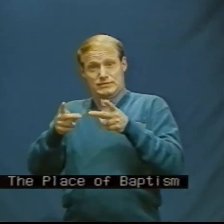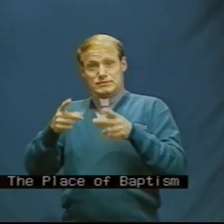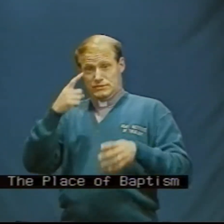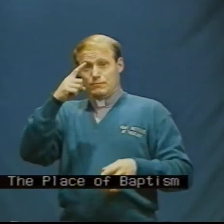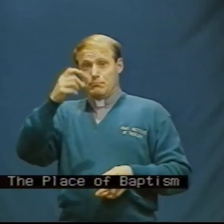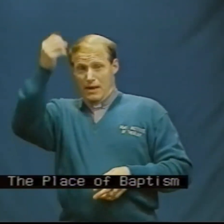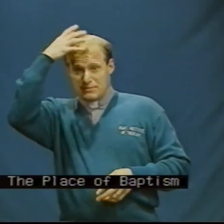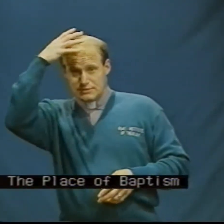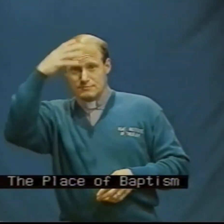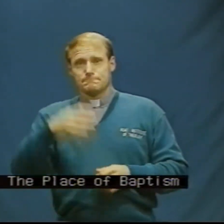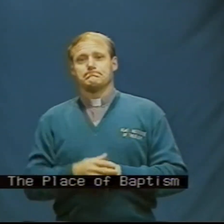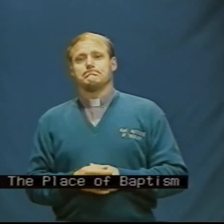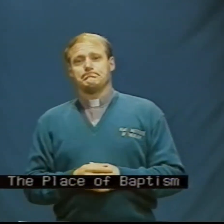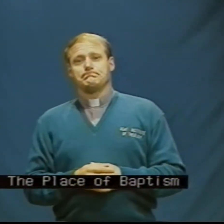The place of baptism.